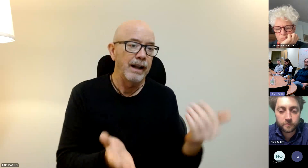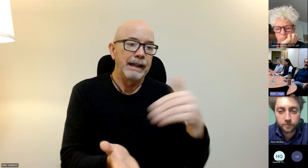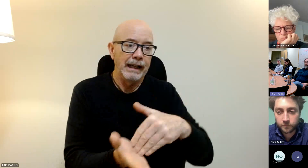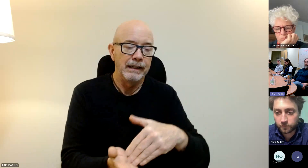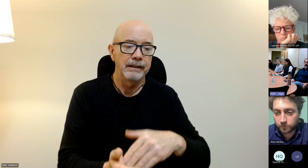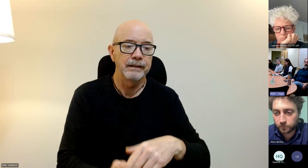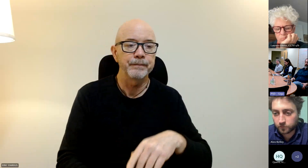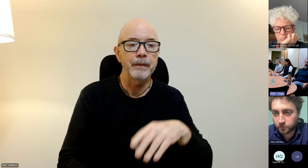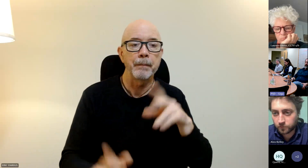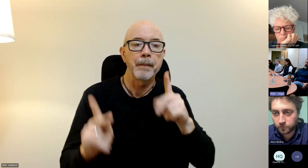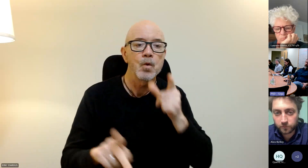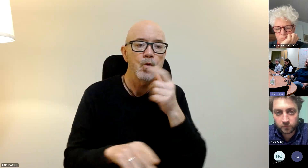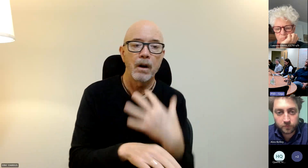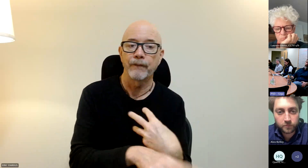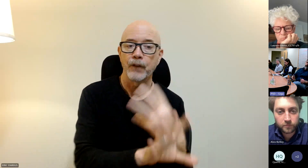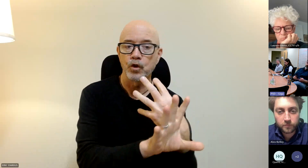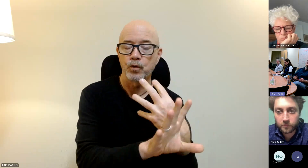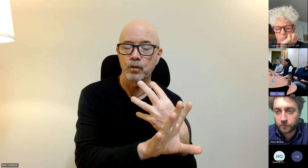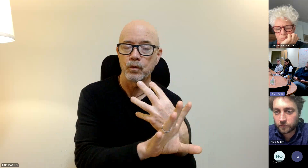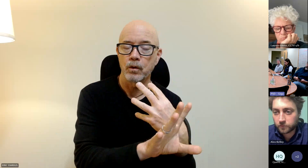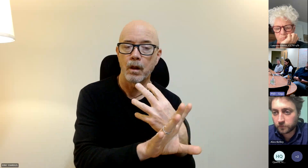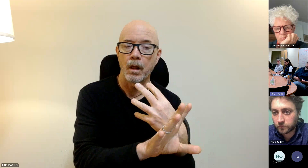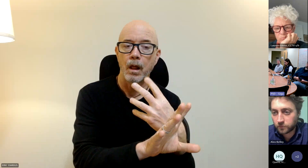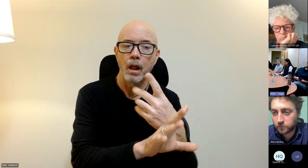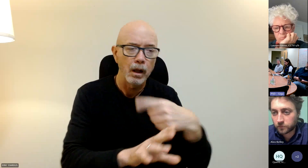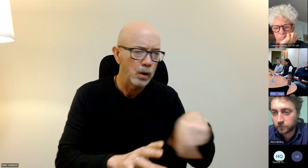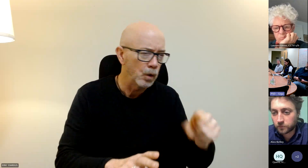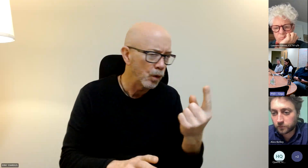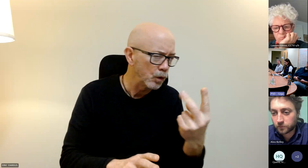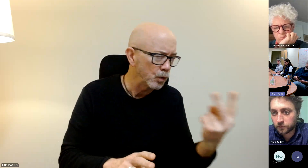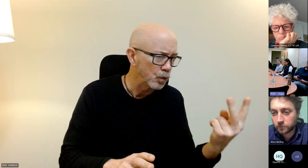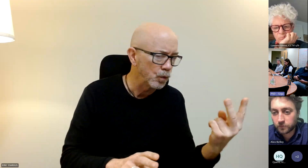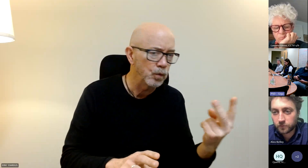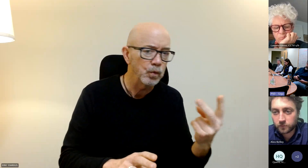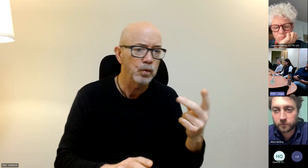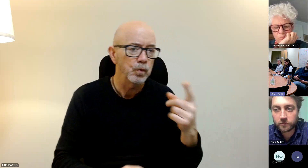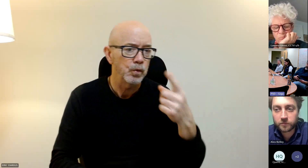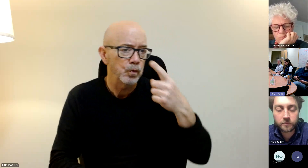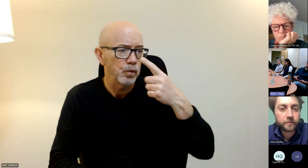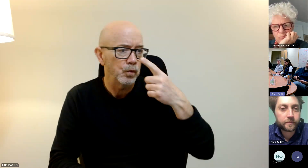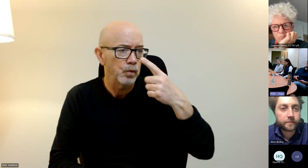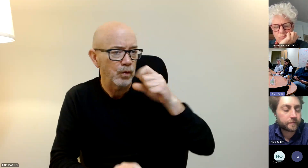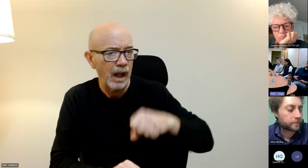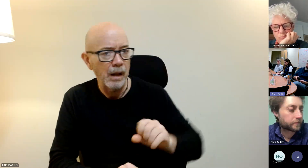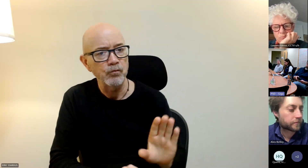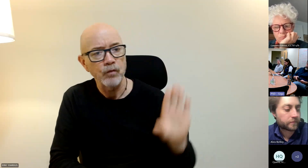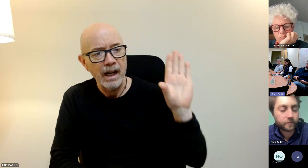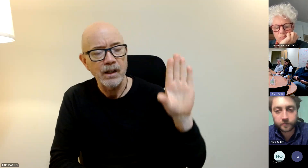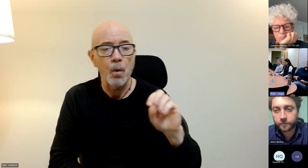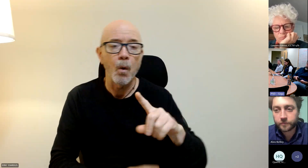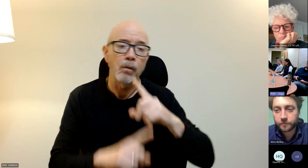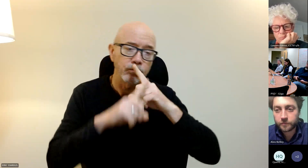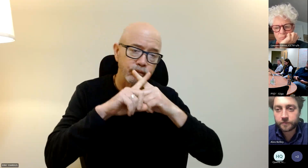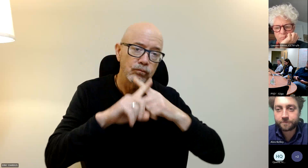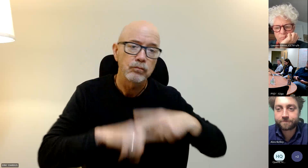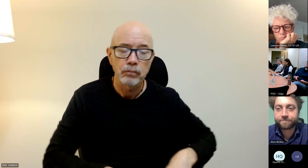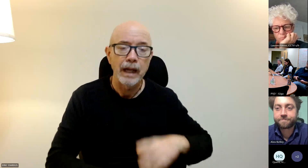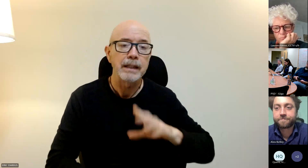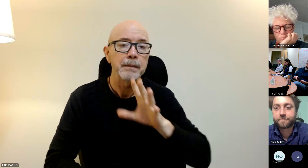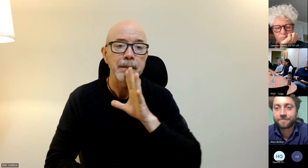folks online, there's only a couple of you, so you can speak up or raise your hand, and we can call on you if you prefer.